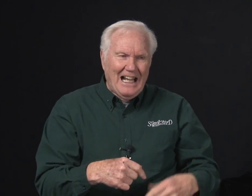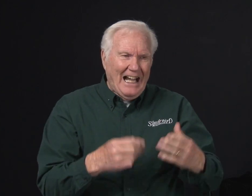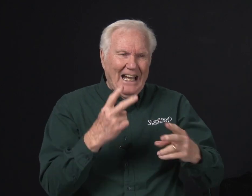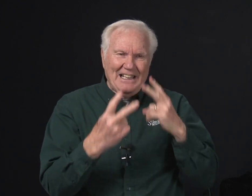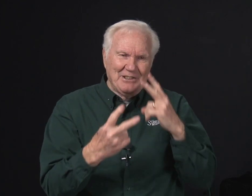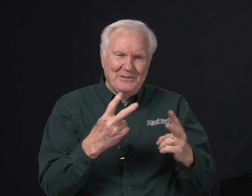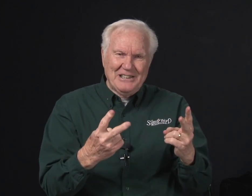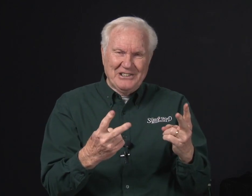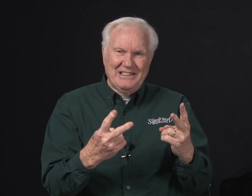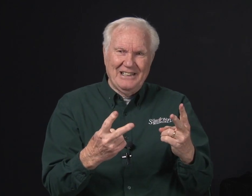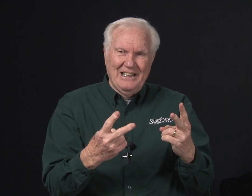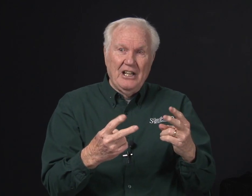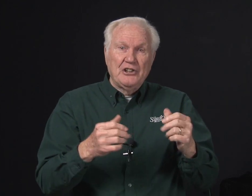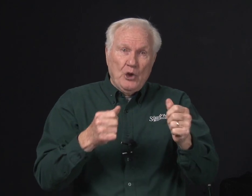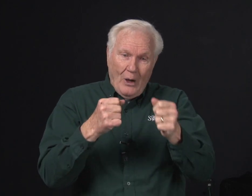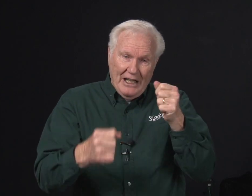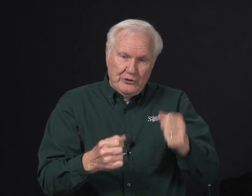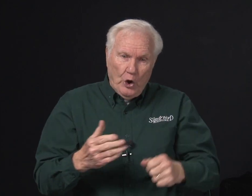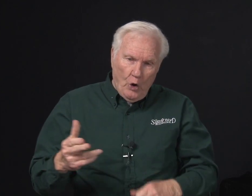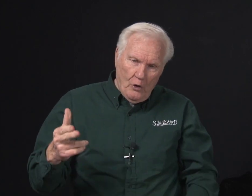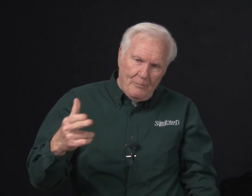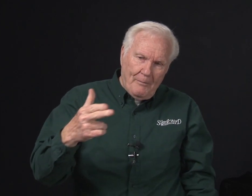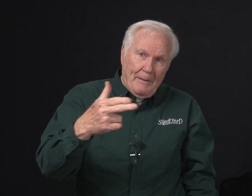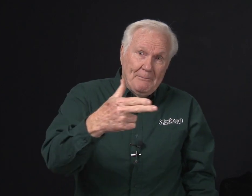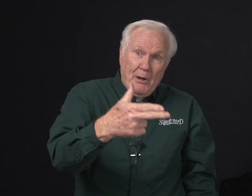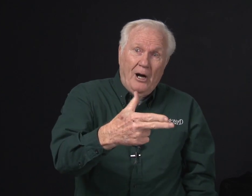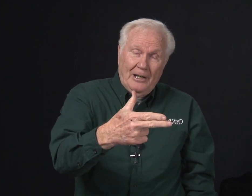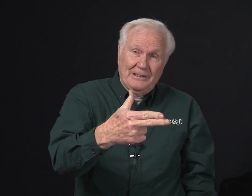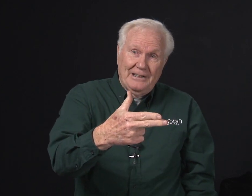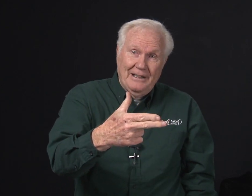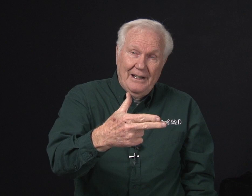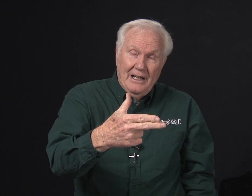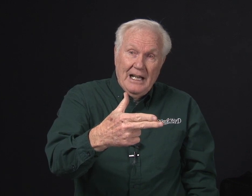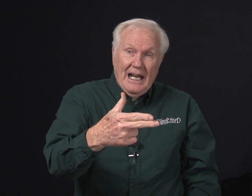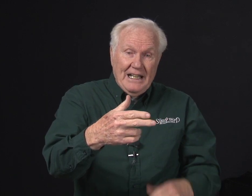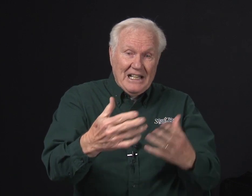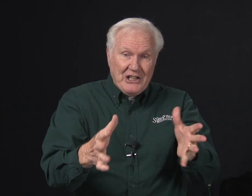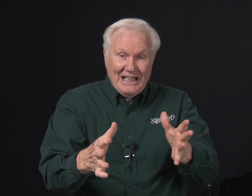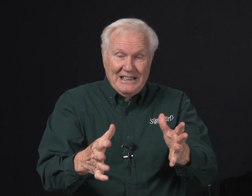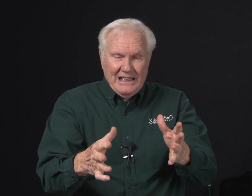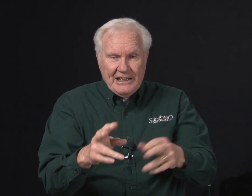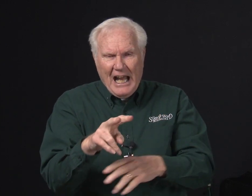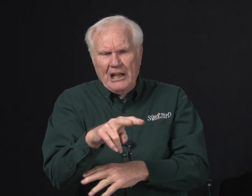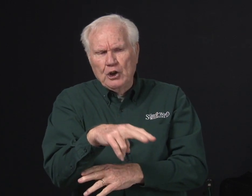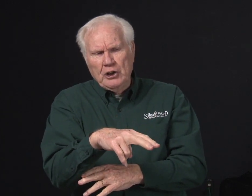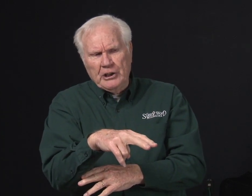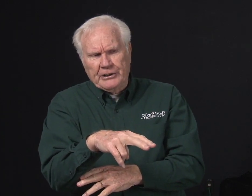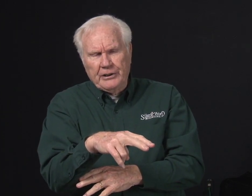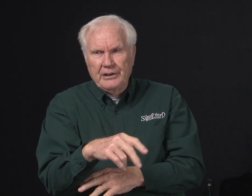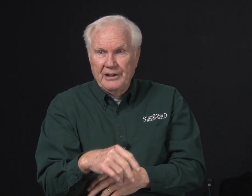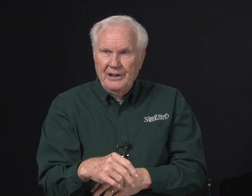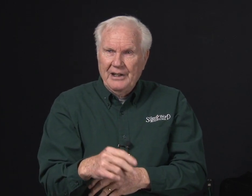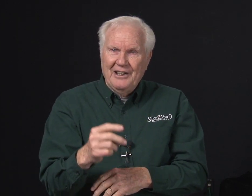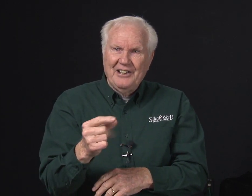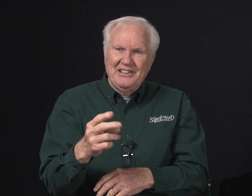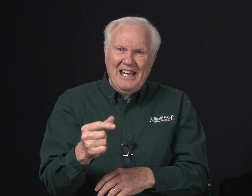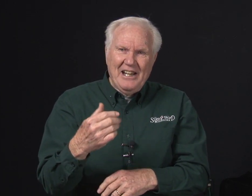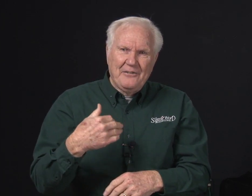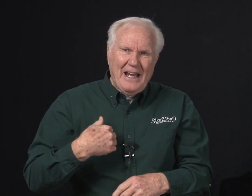I had to visit. So I drove and parked. And as I did, I looked. The deaf had